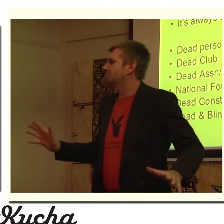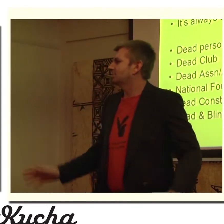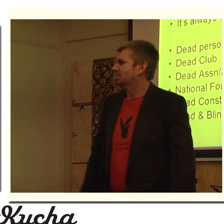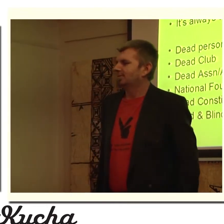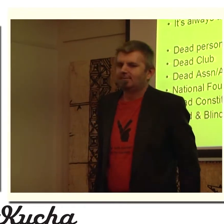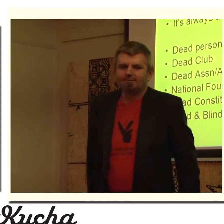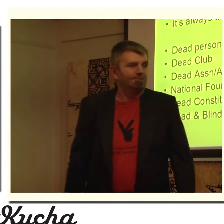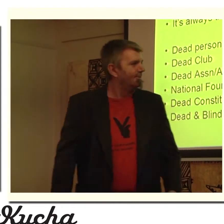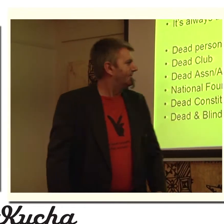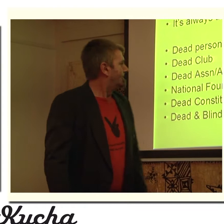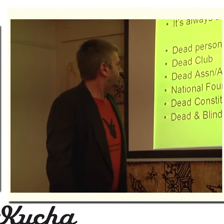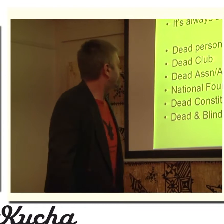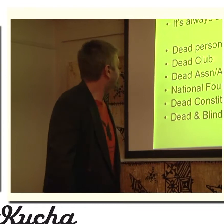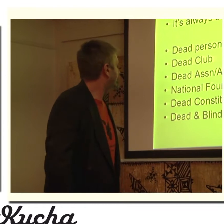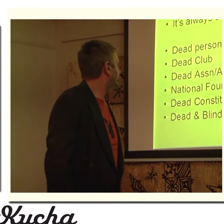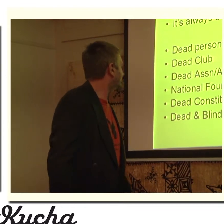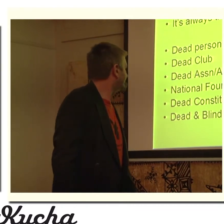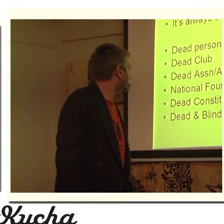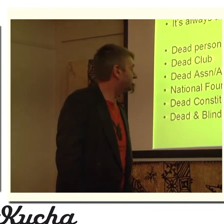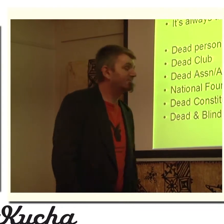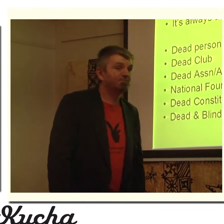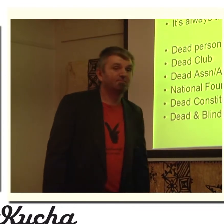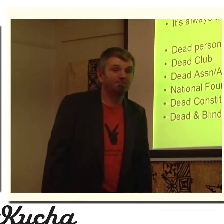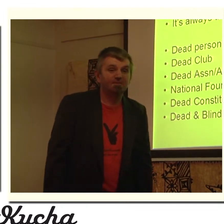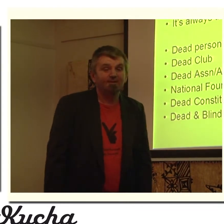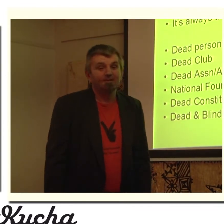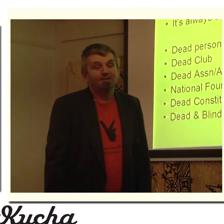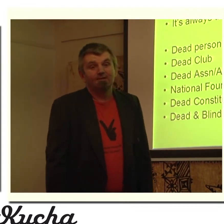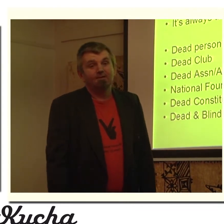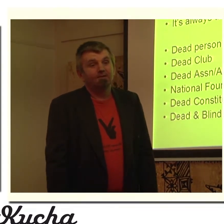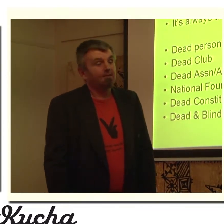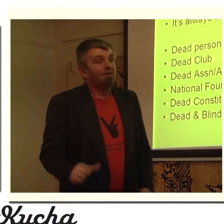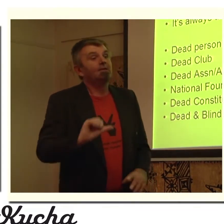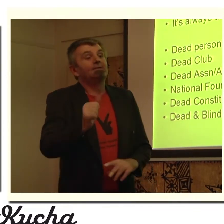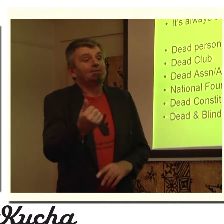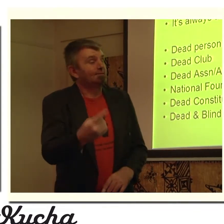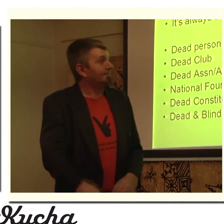dead association, dead Aotearoa, deaf dead club.